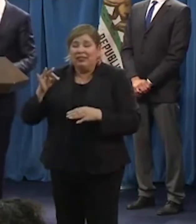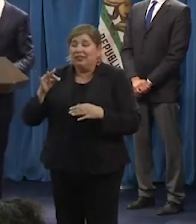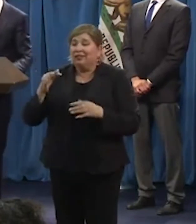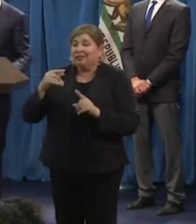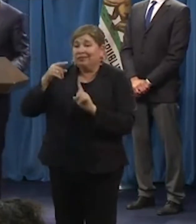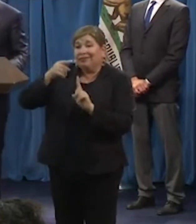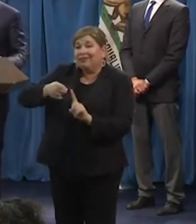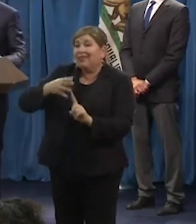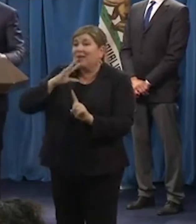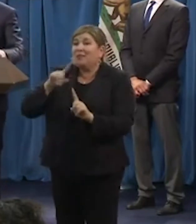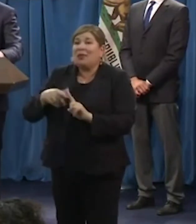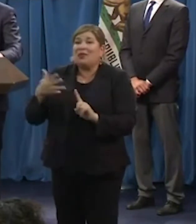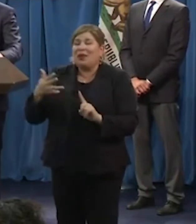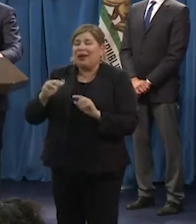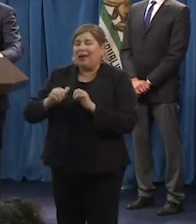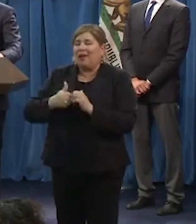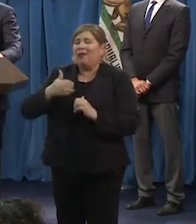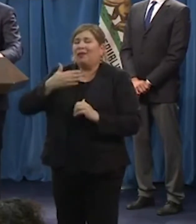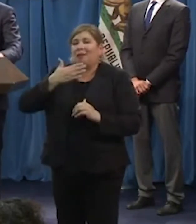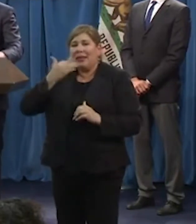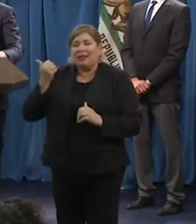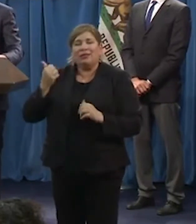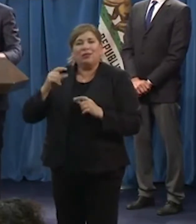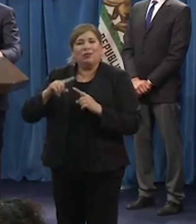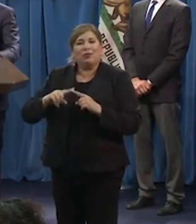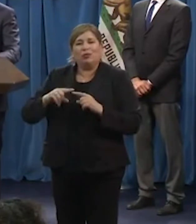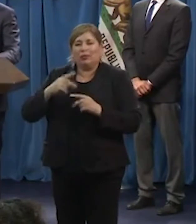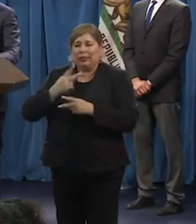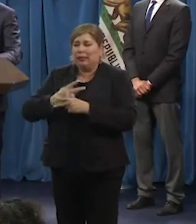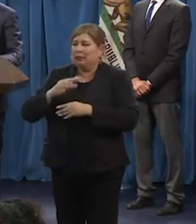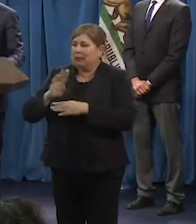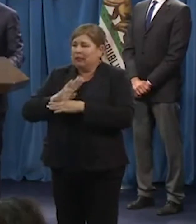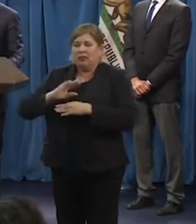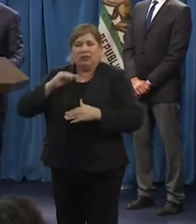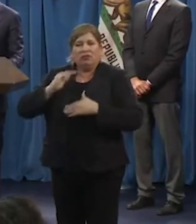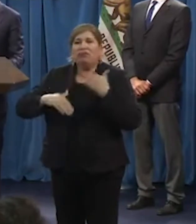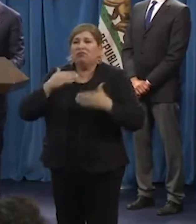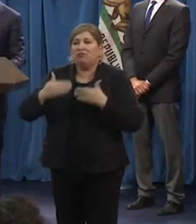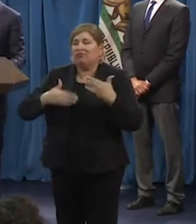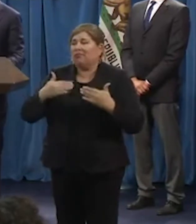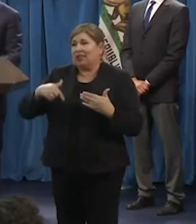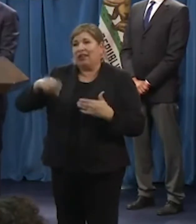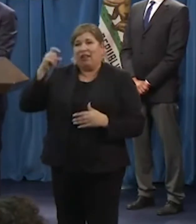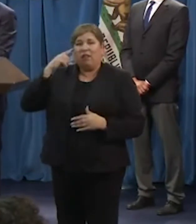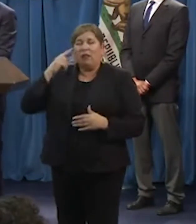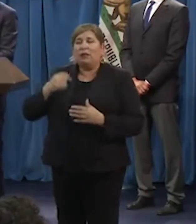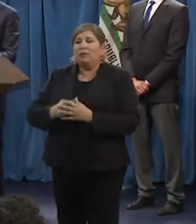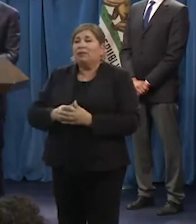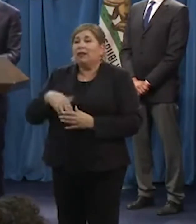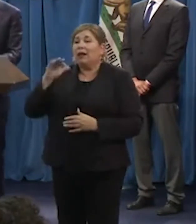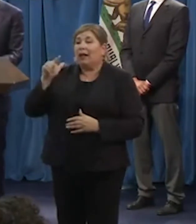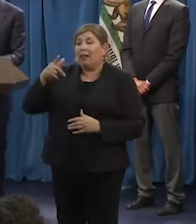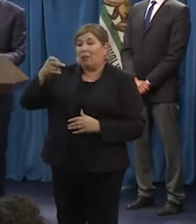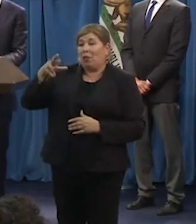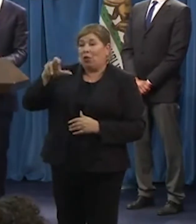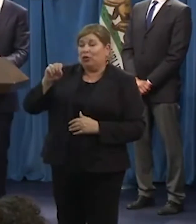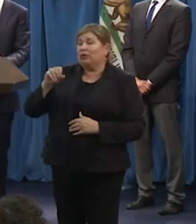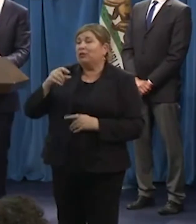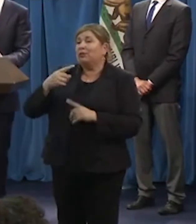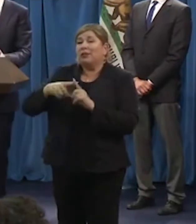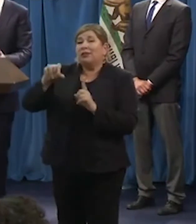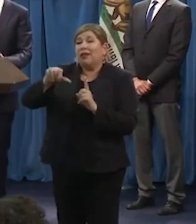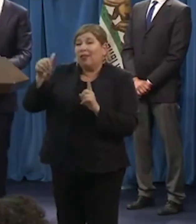the issues of how best to conduct the business of government. And as I noted to you 2 days ago, CalPERS and others are already